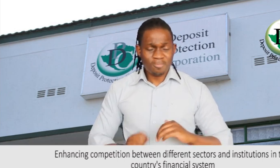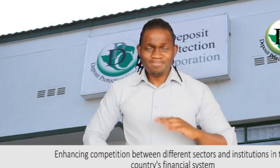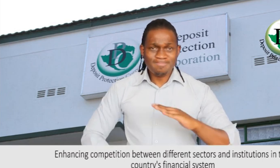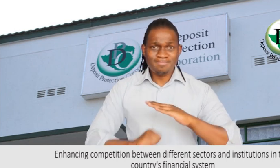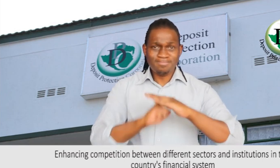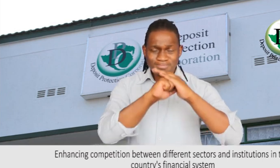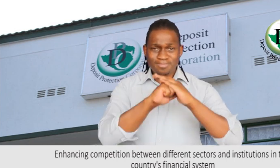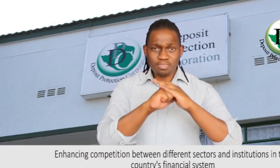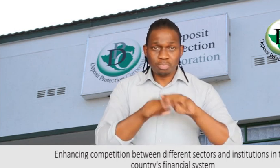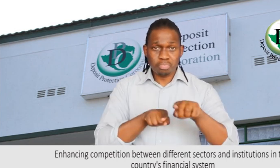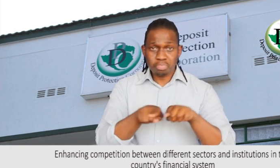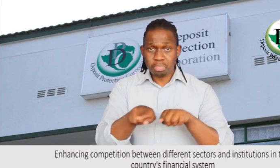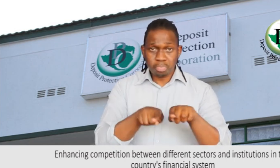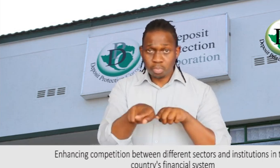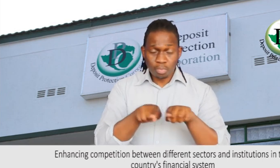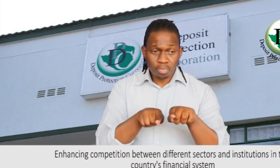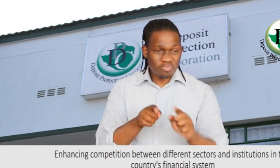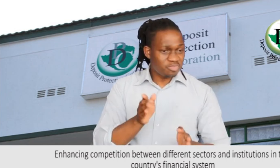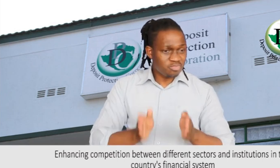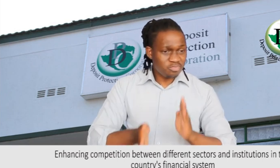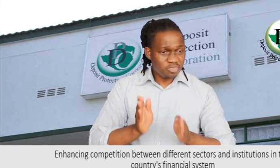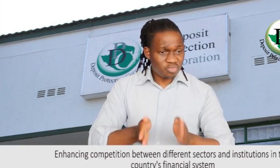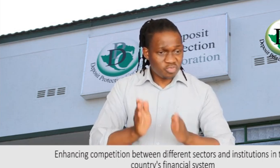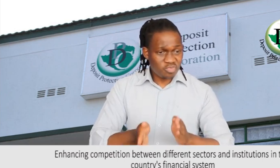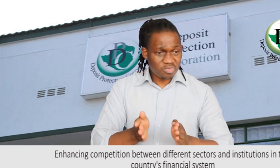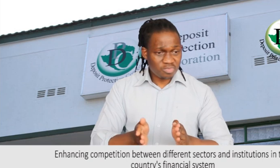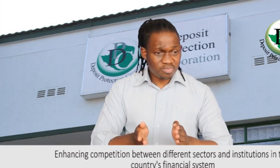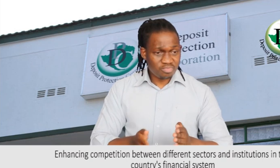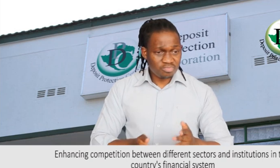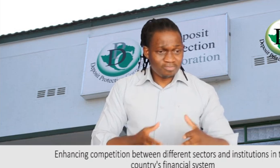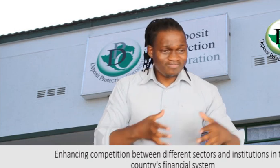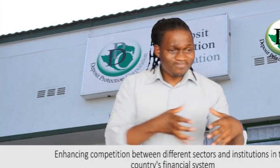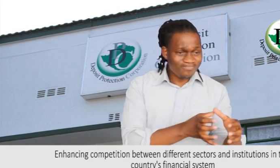Enhancing competition between different sectors and institutions in the country's financial system.